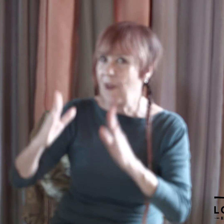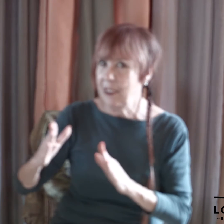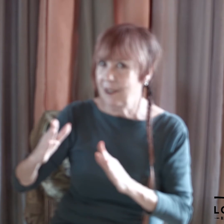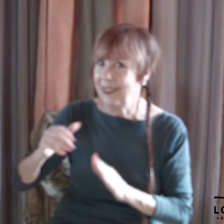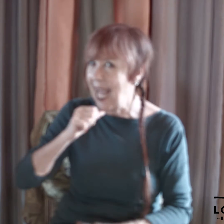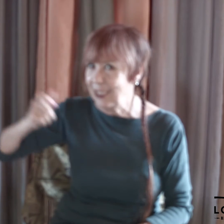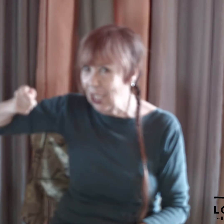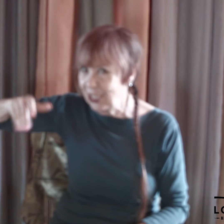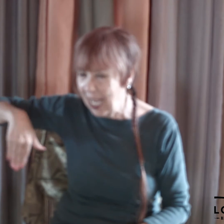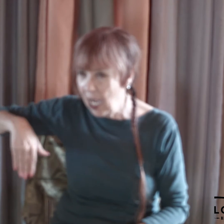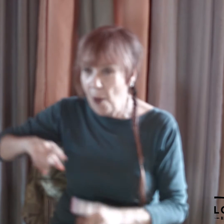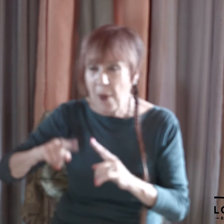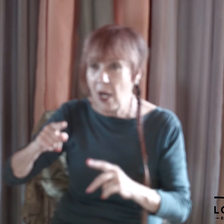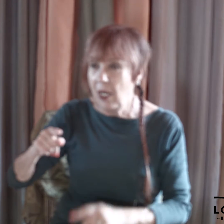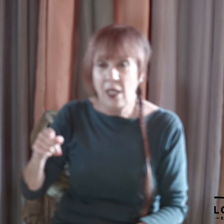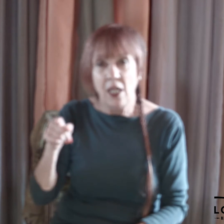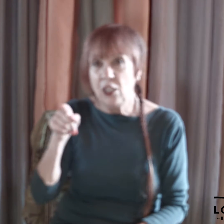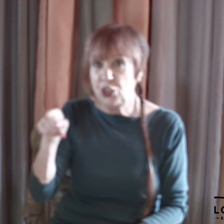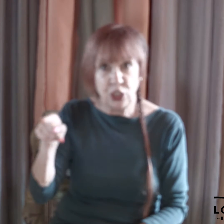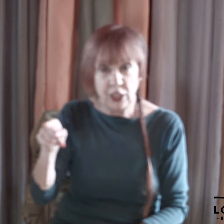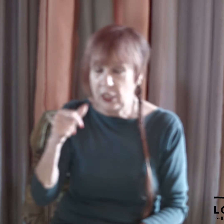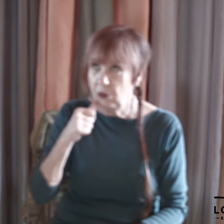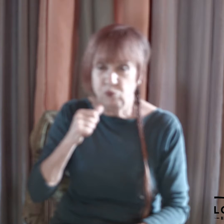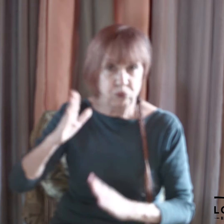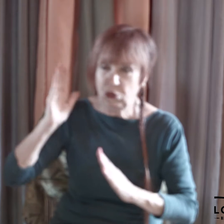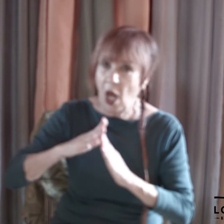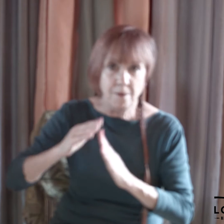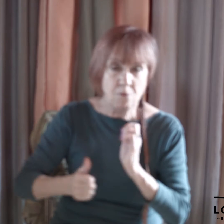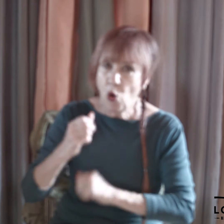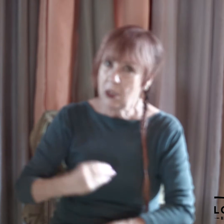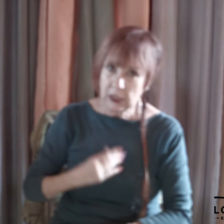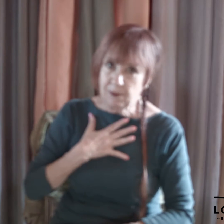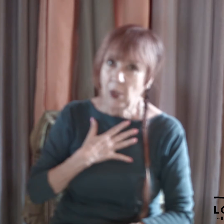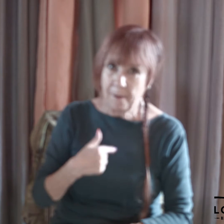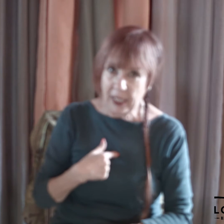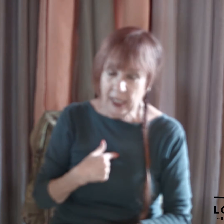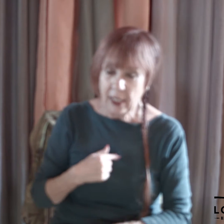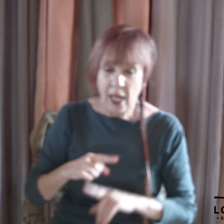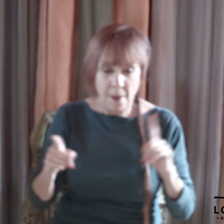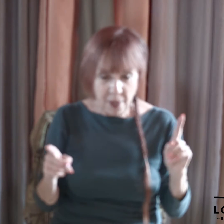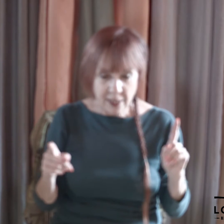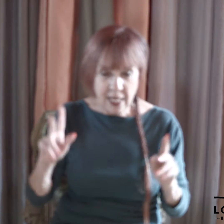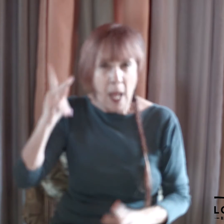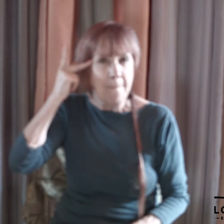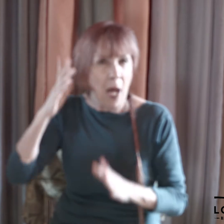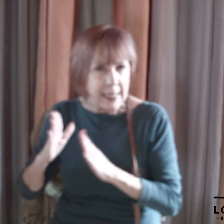And of course, of all of them, she has provided the most inspiration. But I think in terms of politicians or